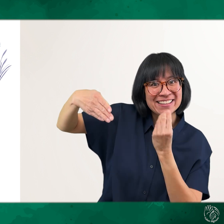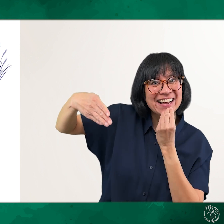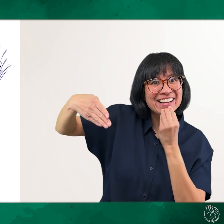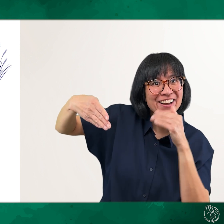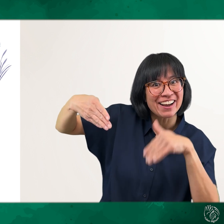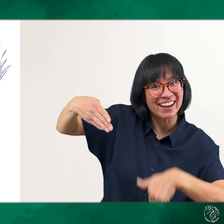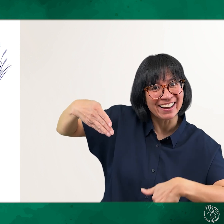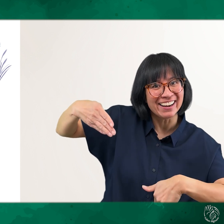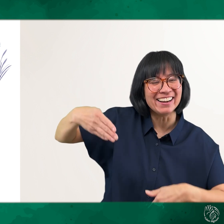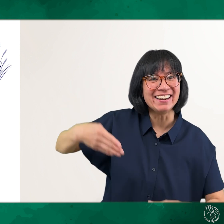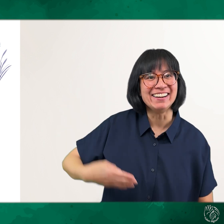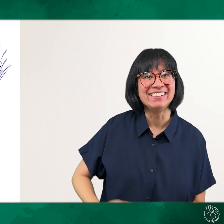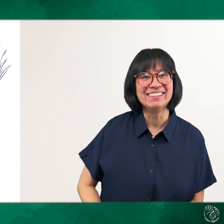dinner.